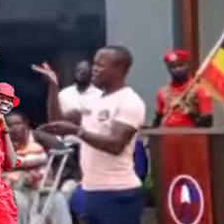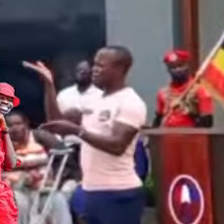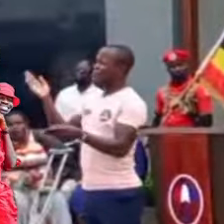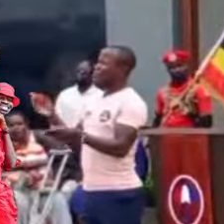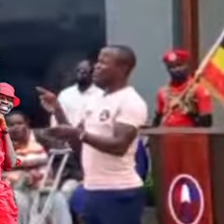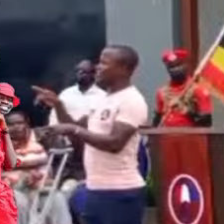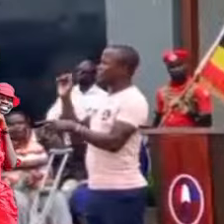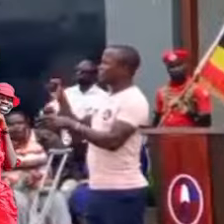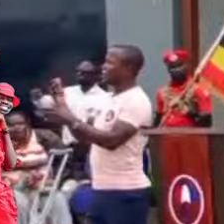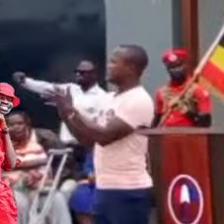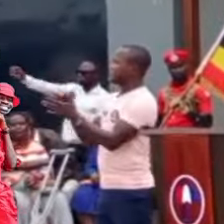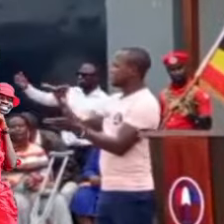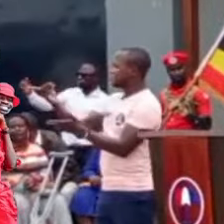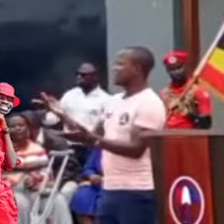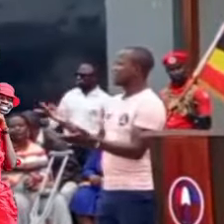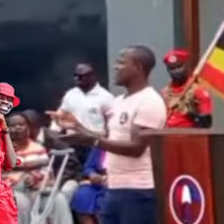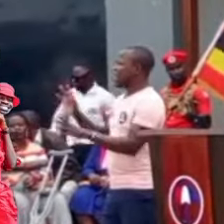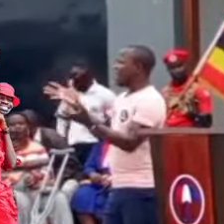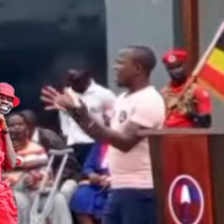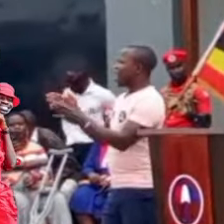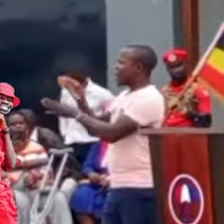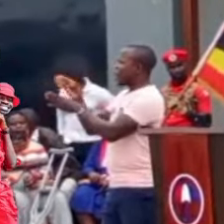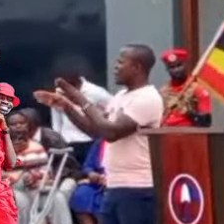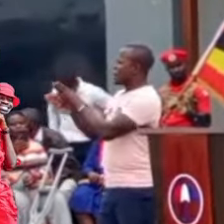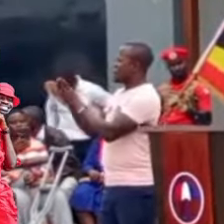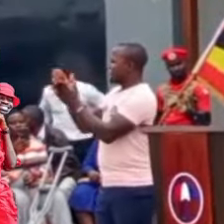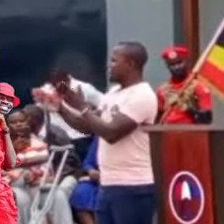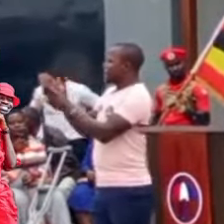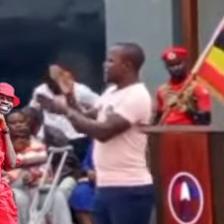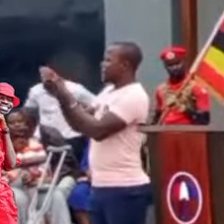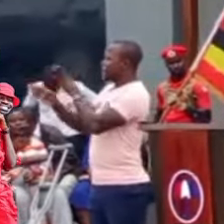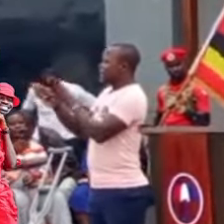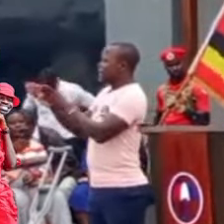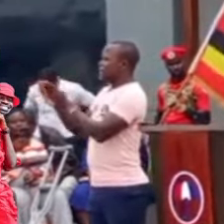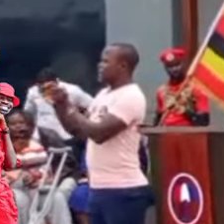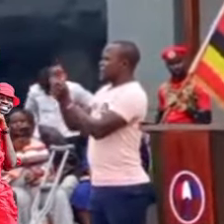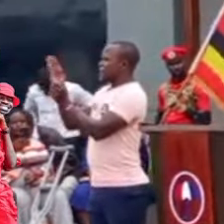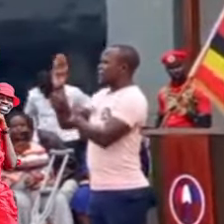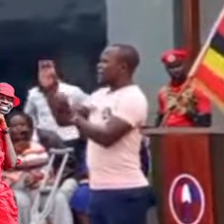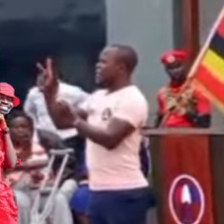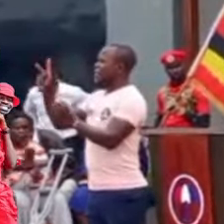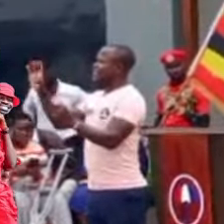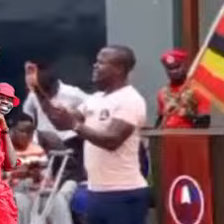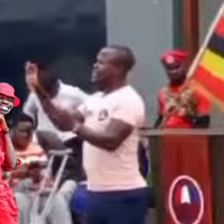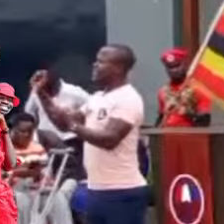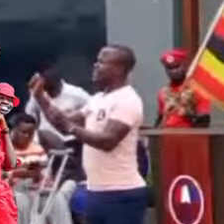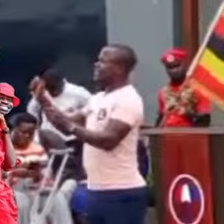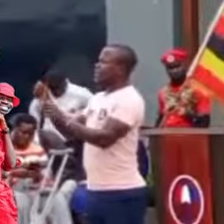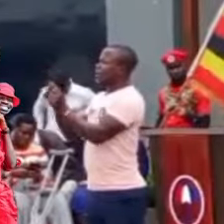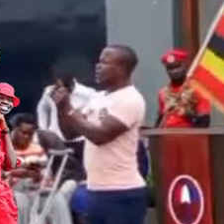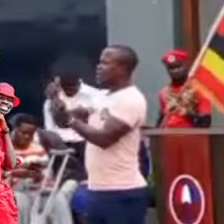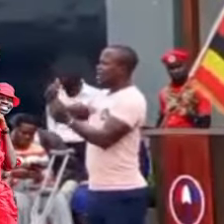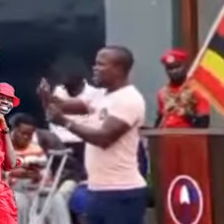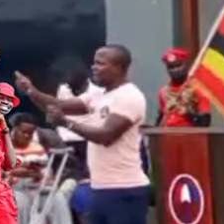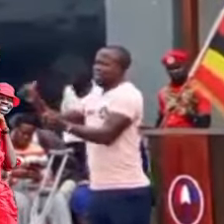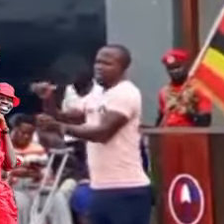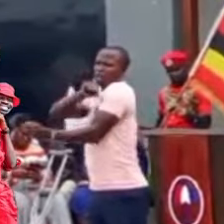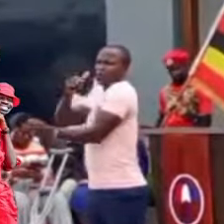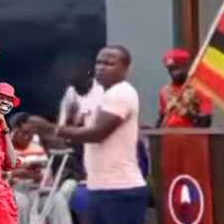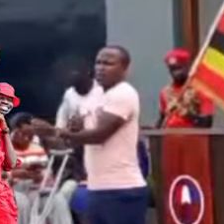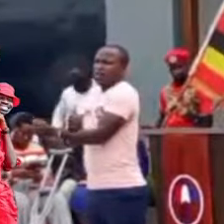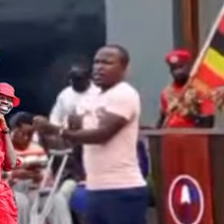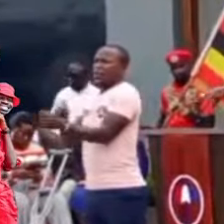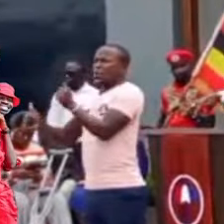sued. How can a plan be confirmed by KCCA or any other relevant